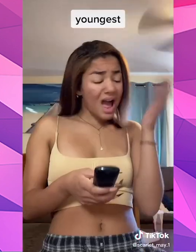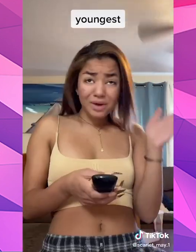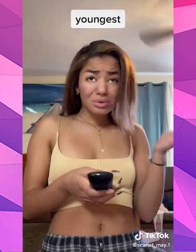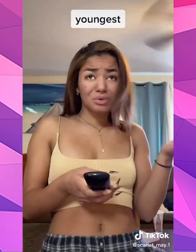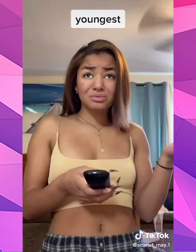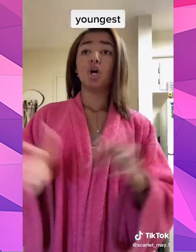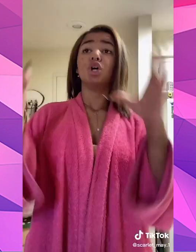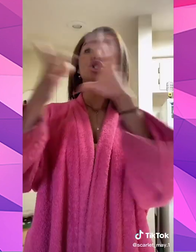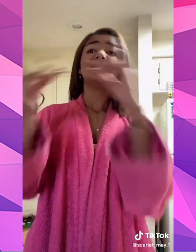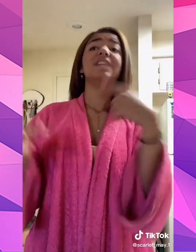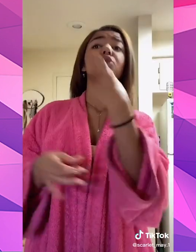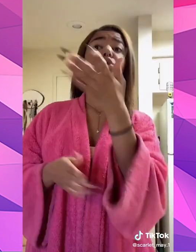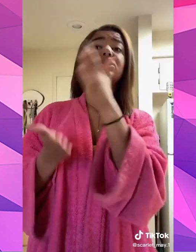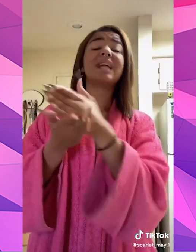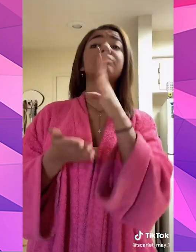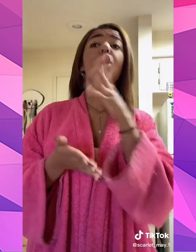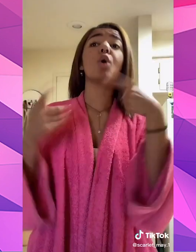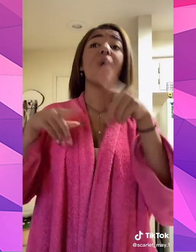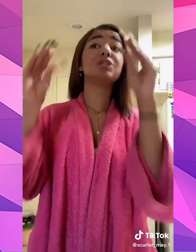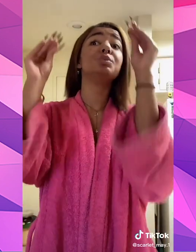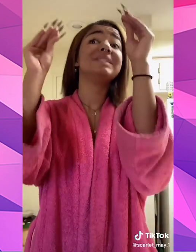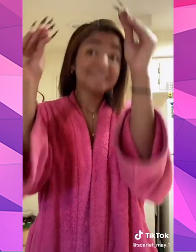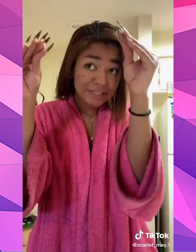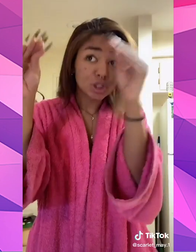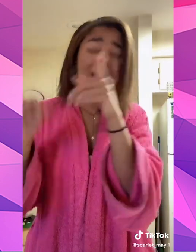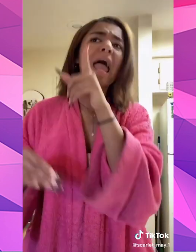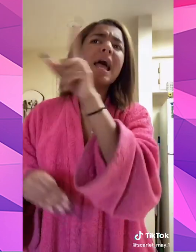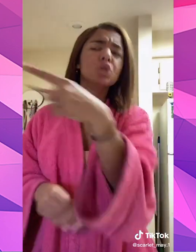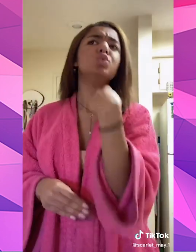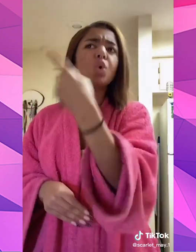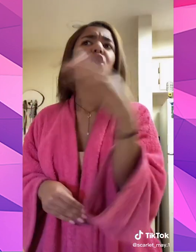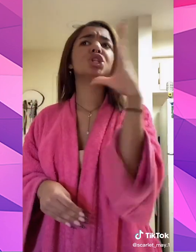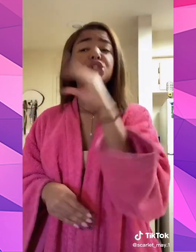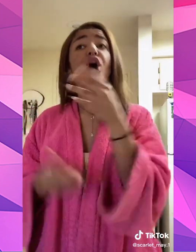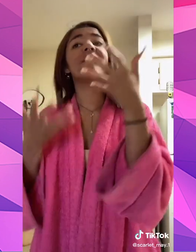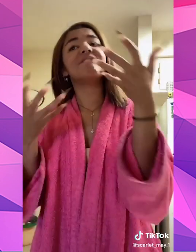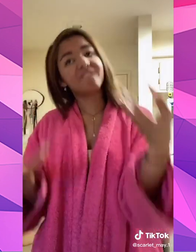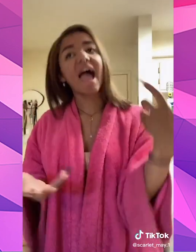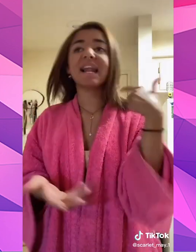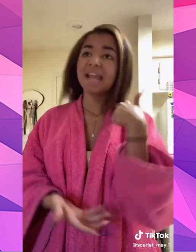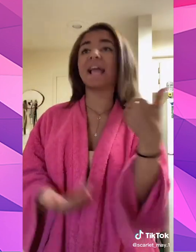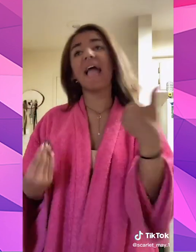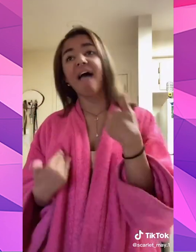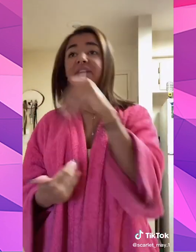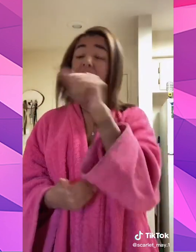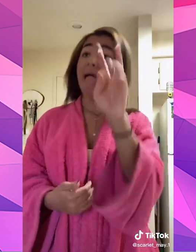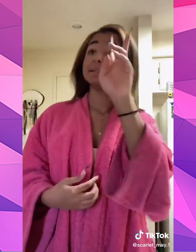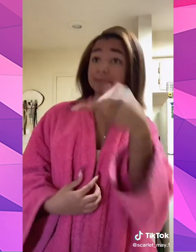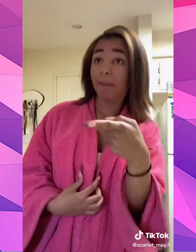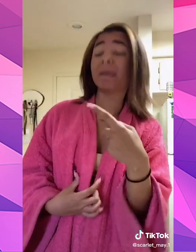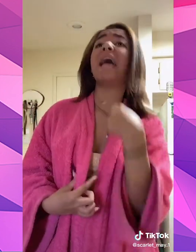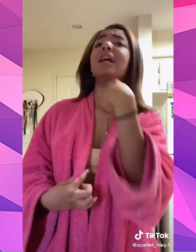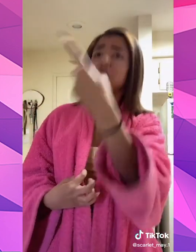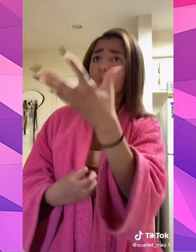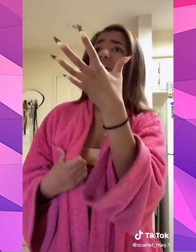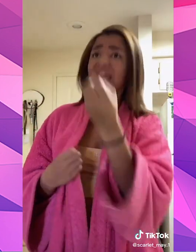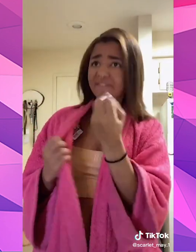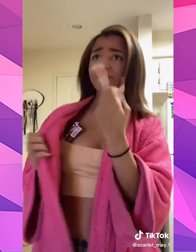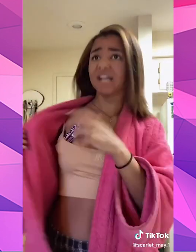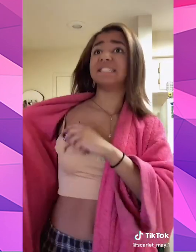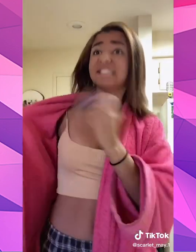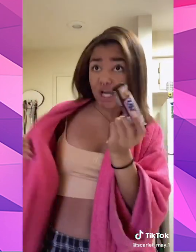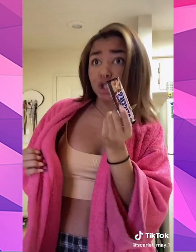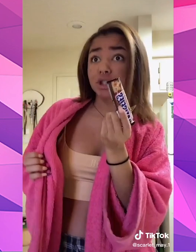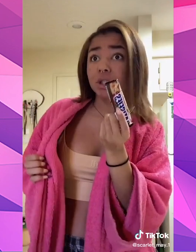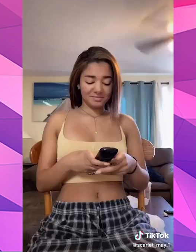I don't know She said she told you to stop talking while she was teaching And you told her to shut her fat neck having ass up And to go eat a